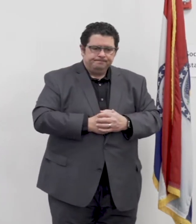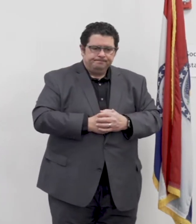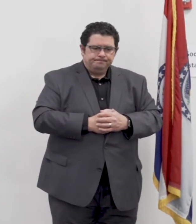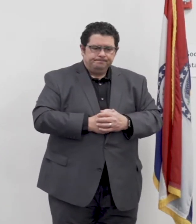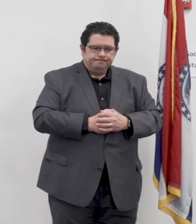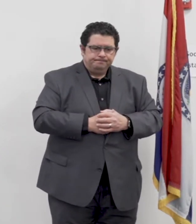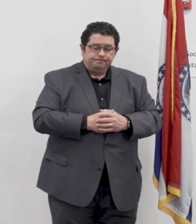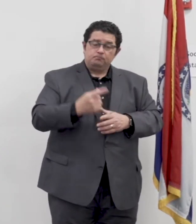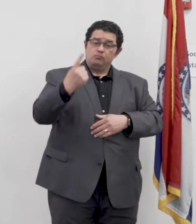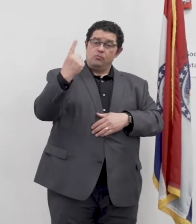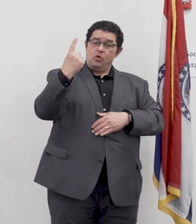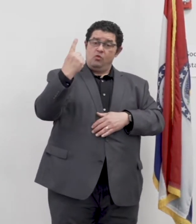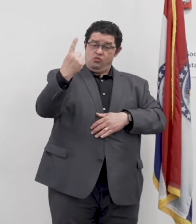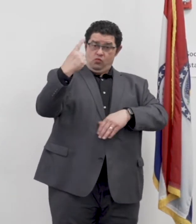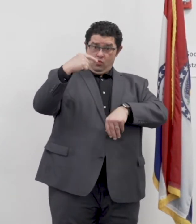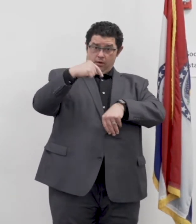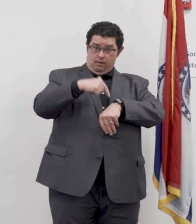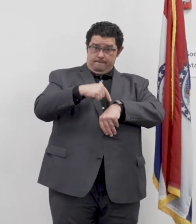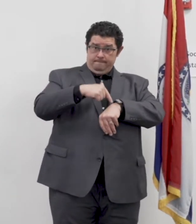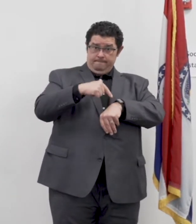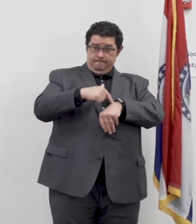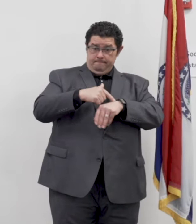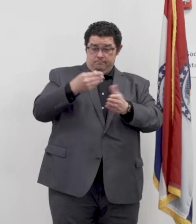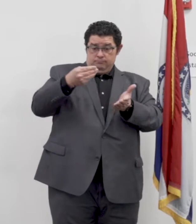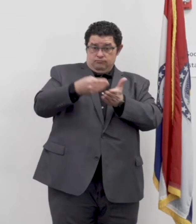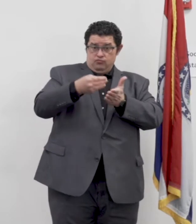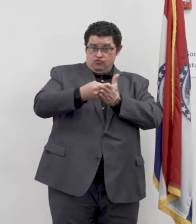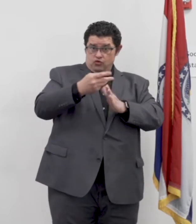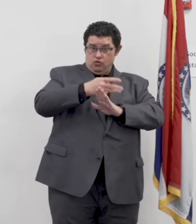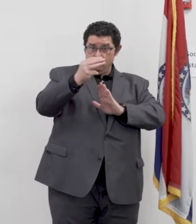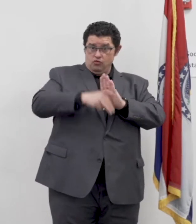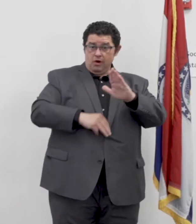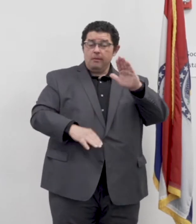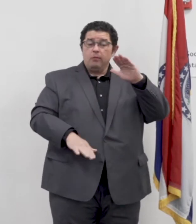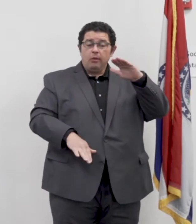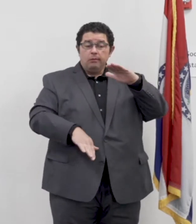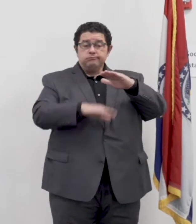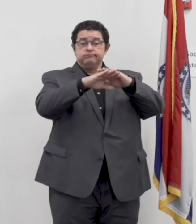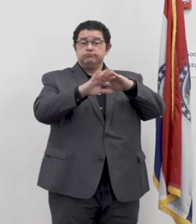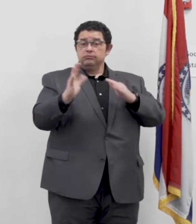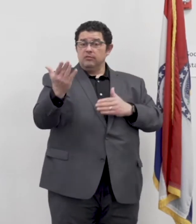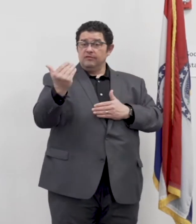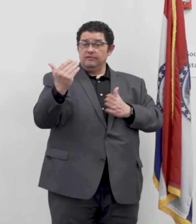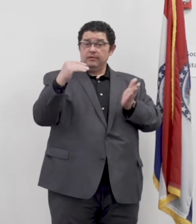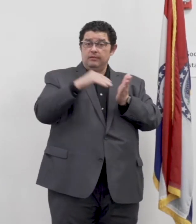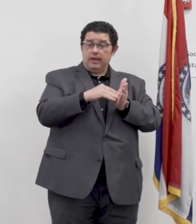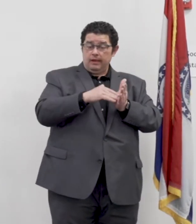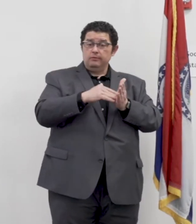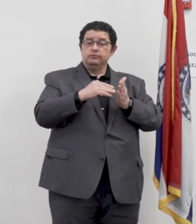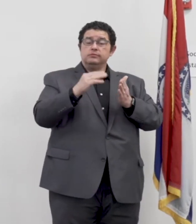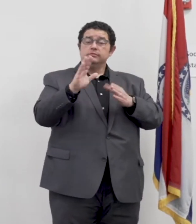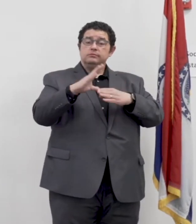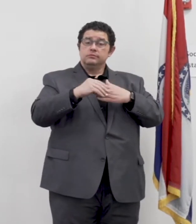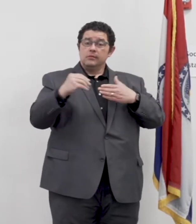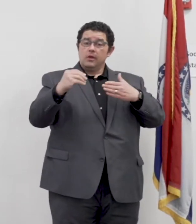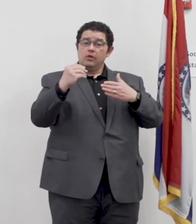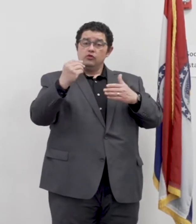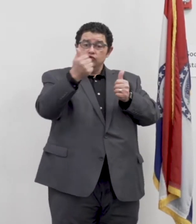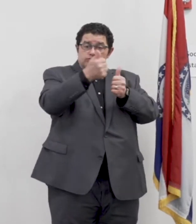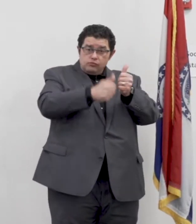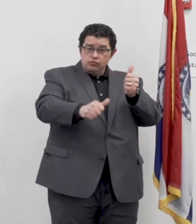This one-time grant program will provide up to $15,000 for eligible reimbursements per